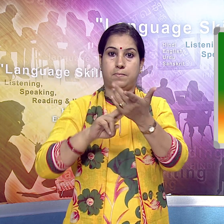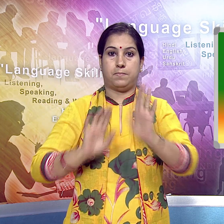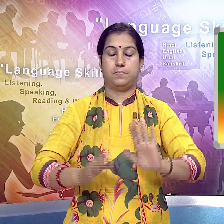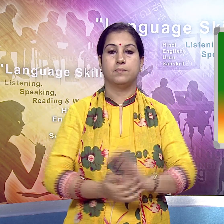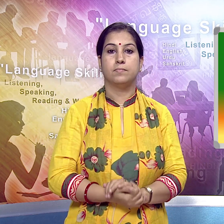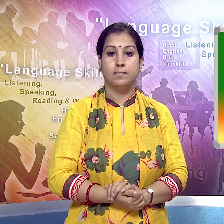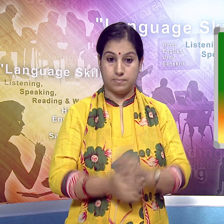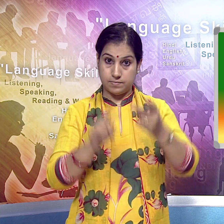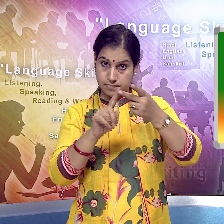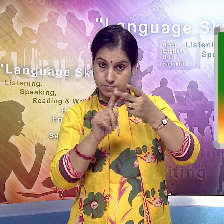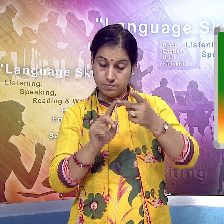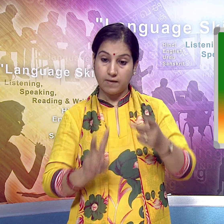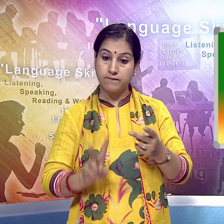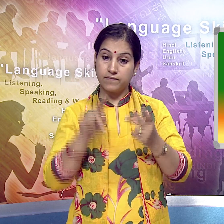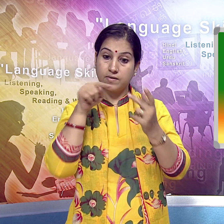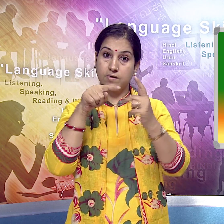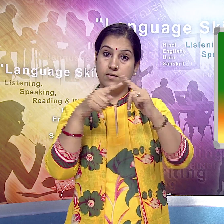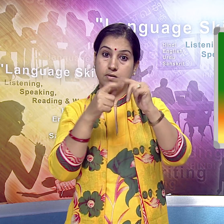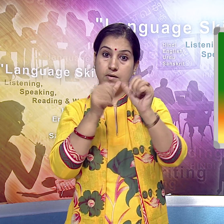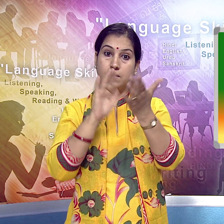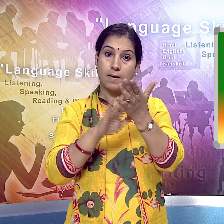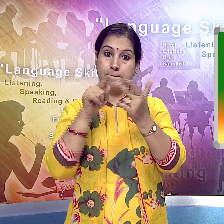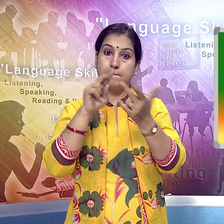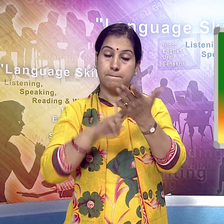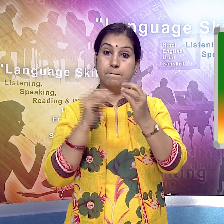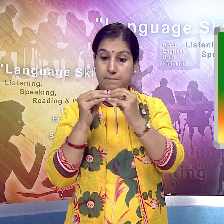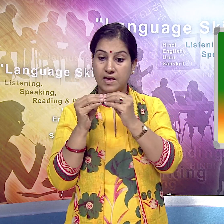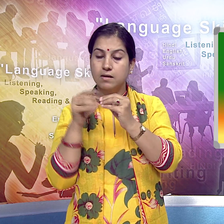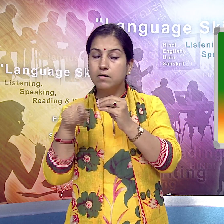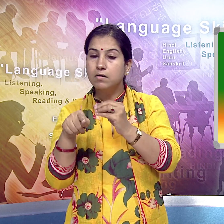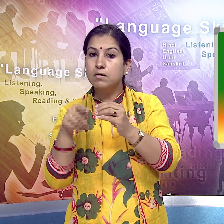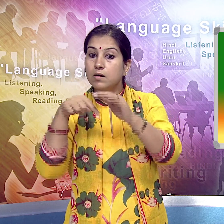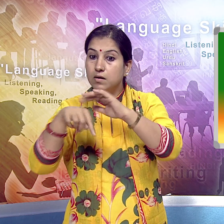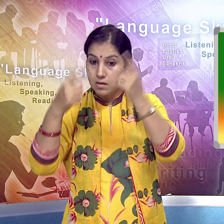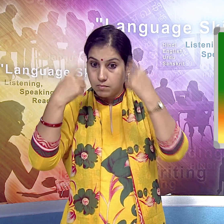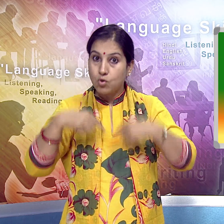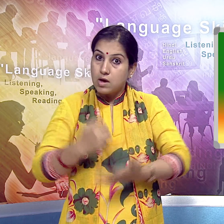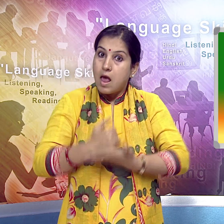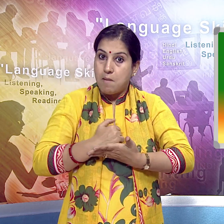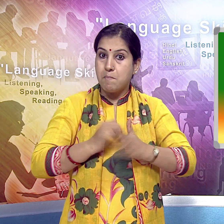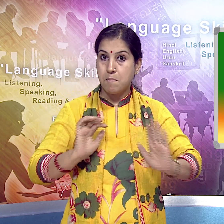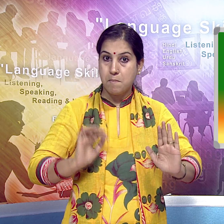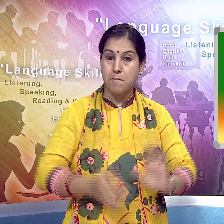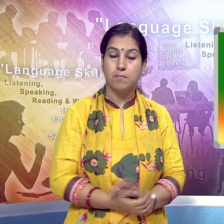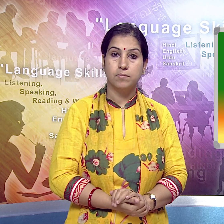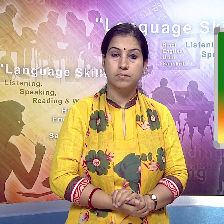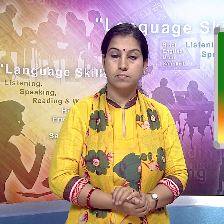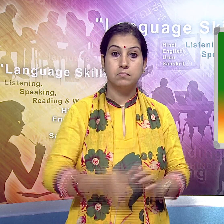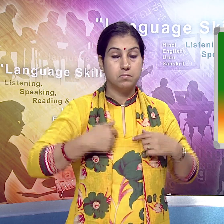Vitamin B complex that helps in the body who use